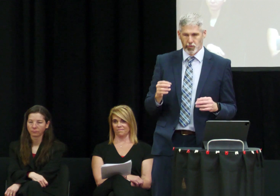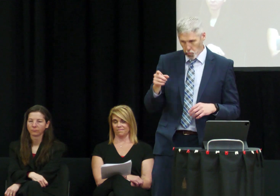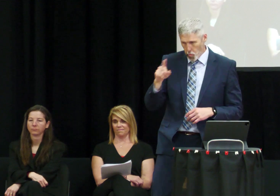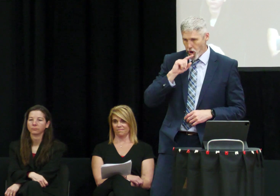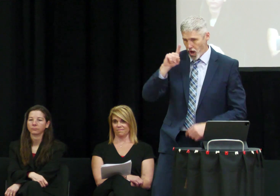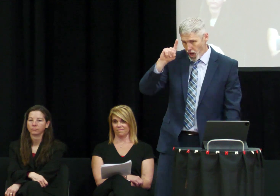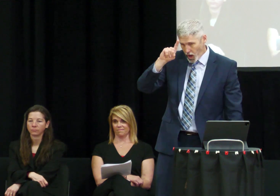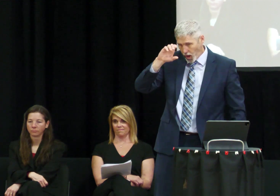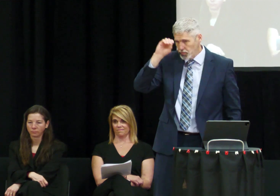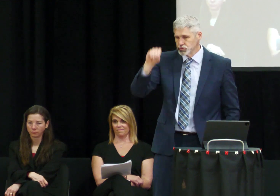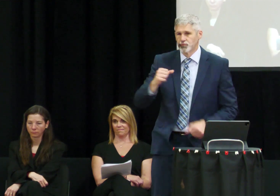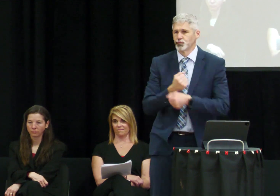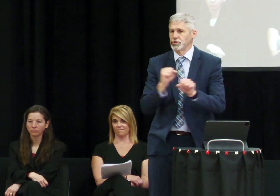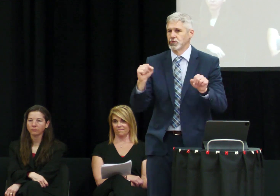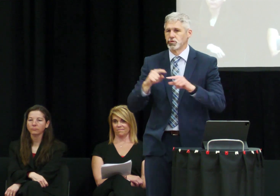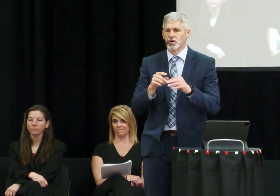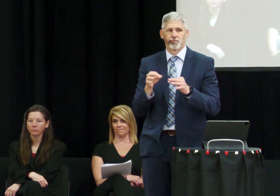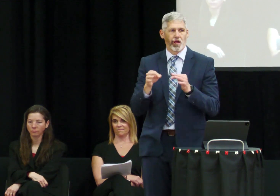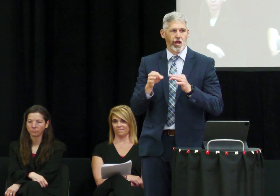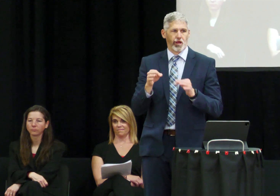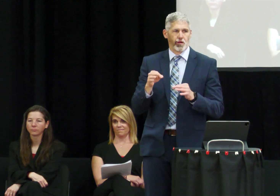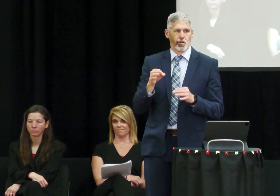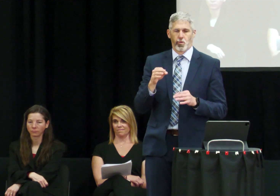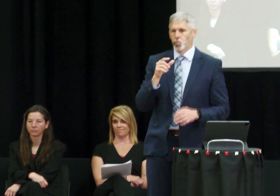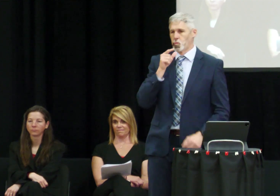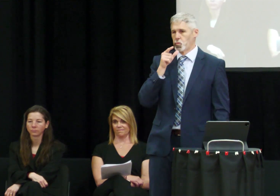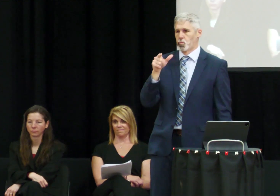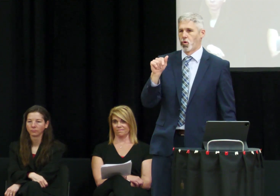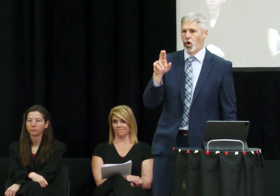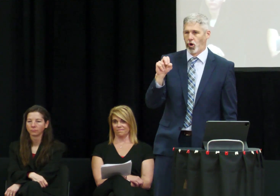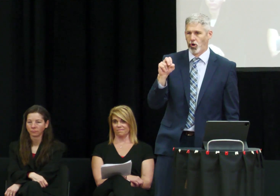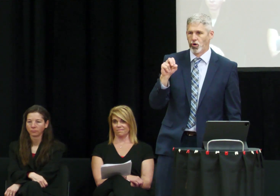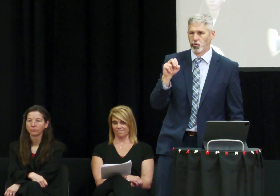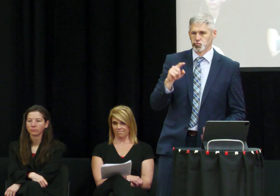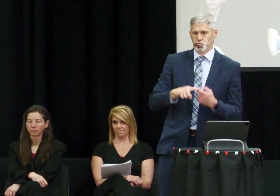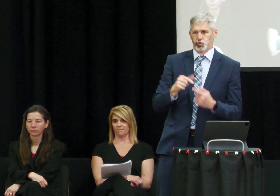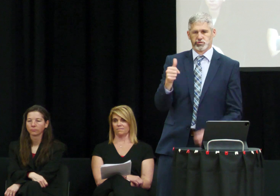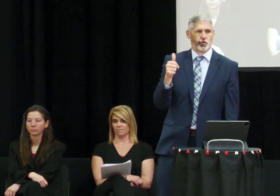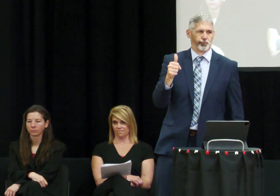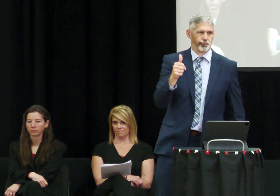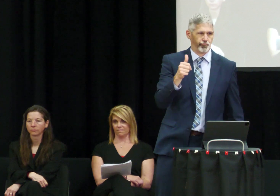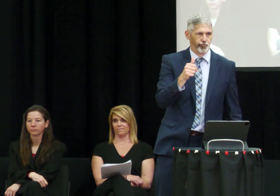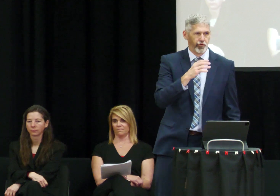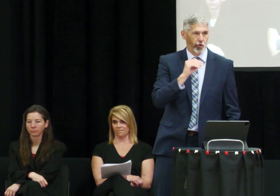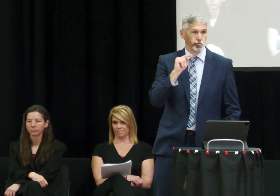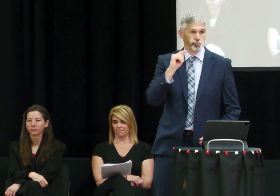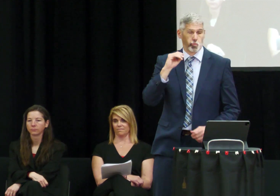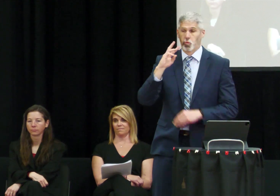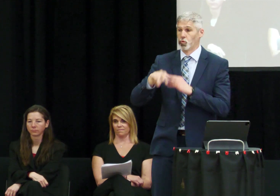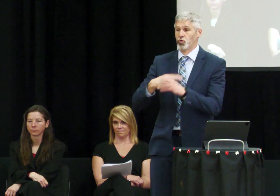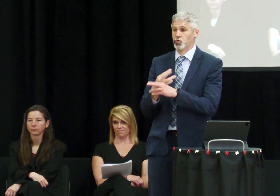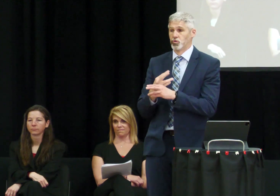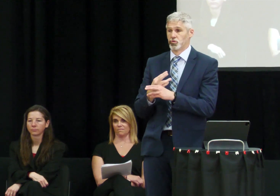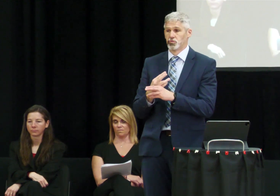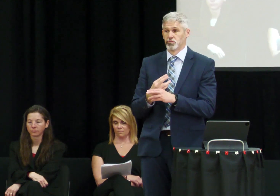you decide 100%. You are free to decide who you are. You define yourself to the